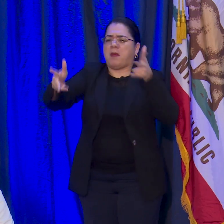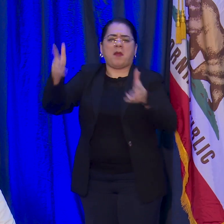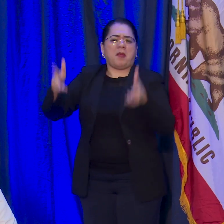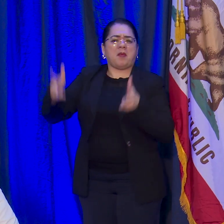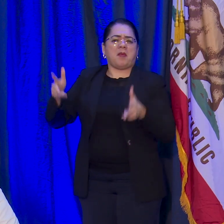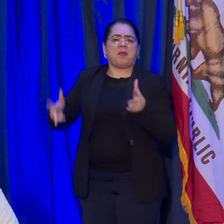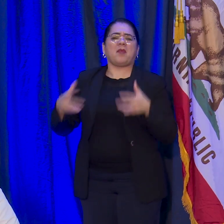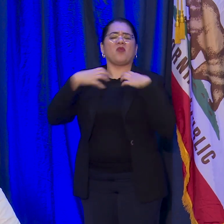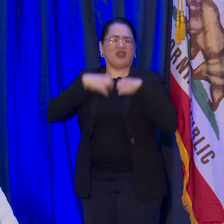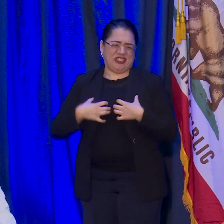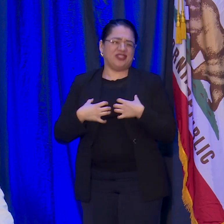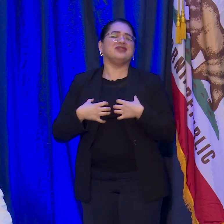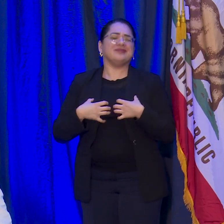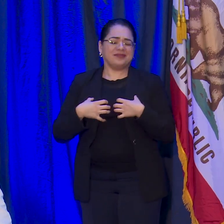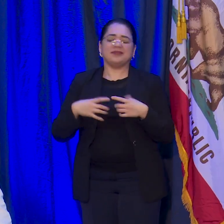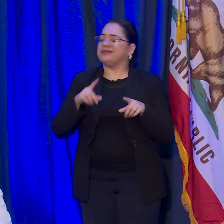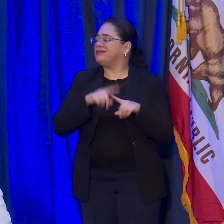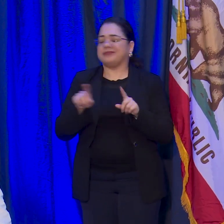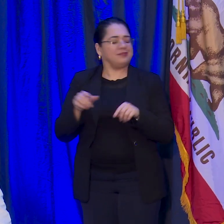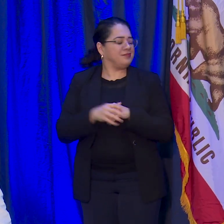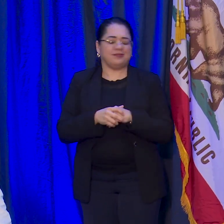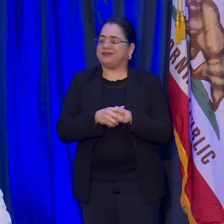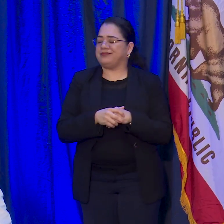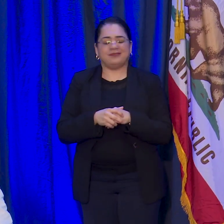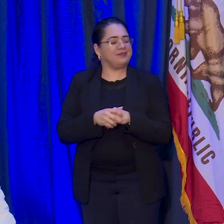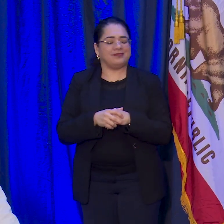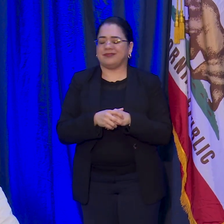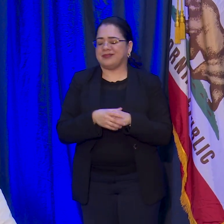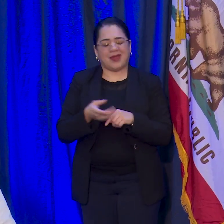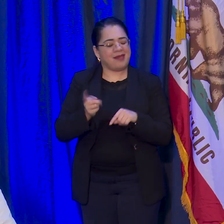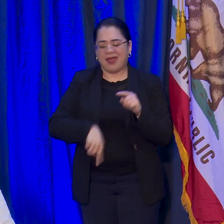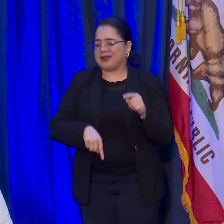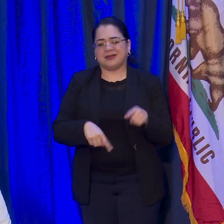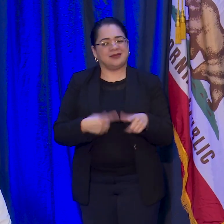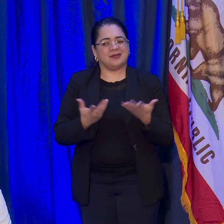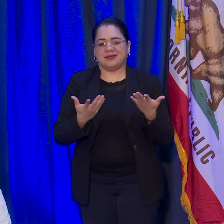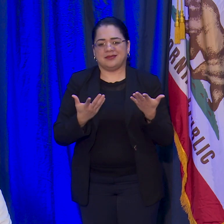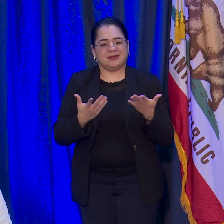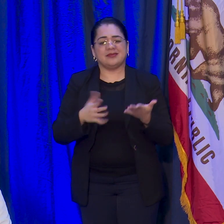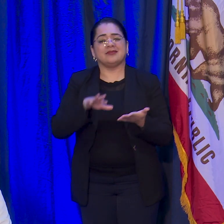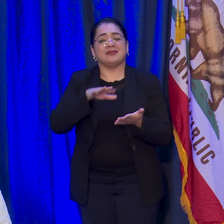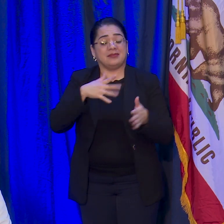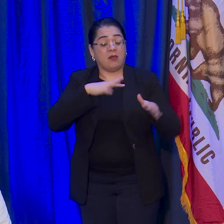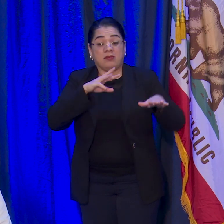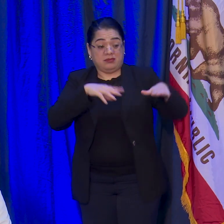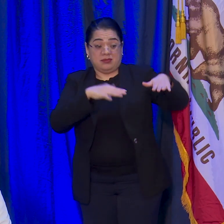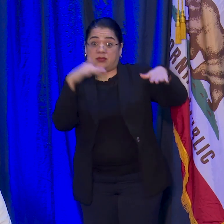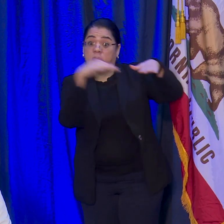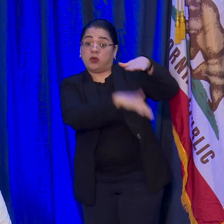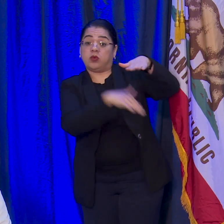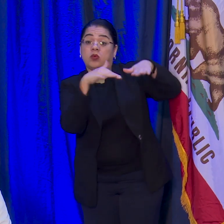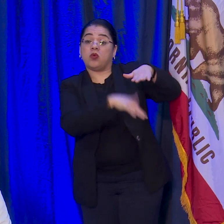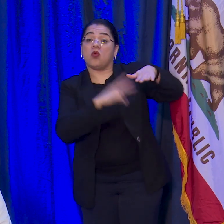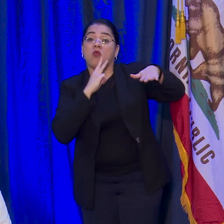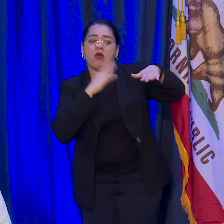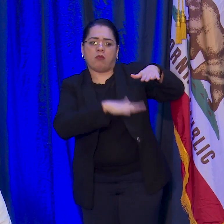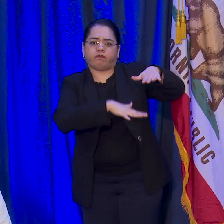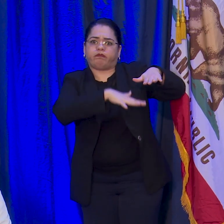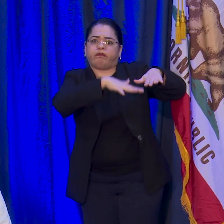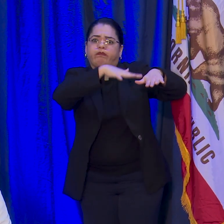in their locations indefinitely until this is over, we can't for the health and well-being of the entire